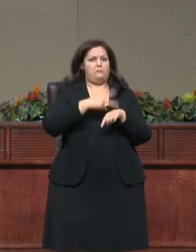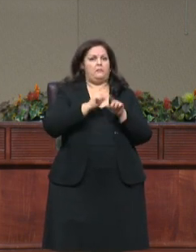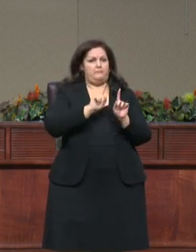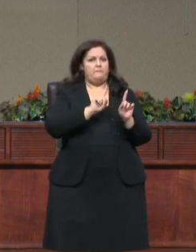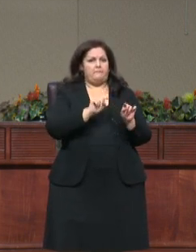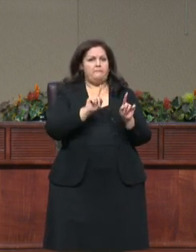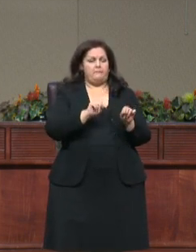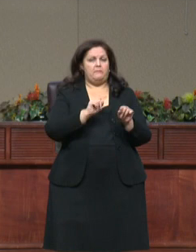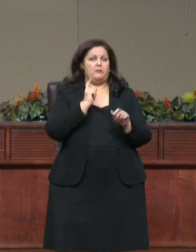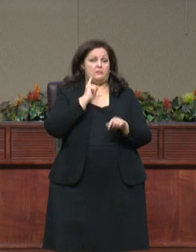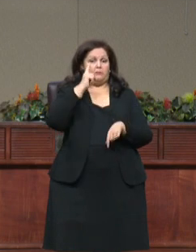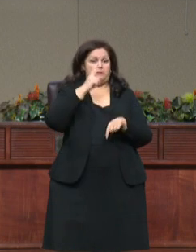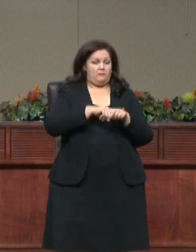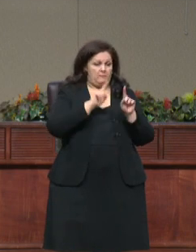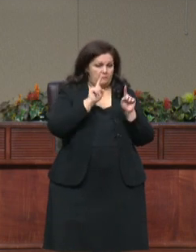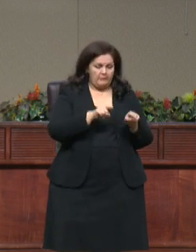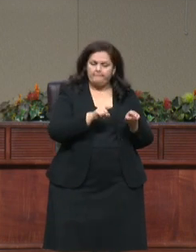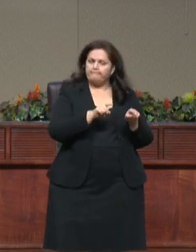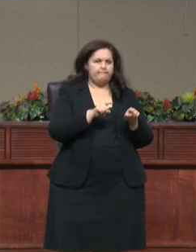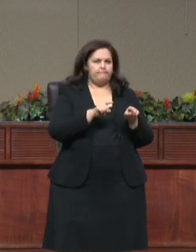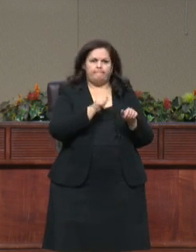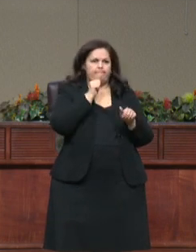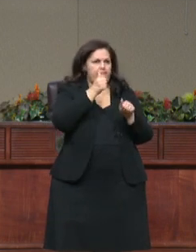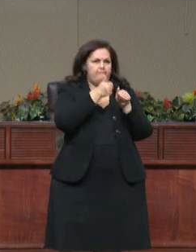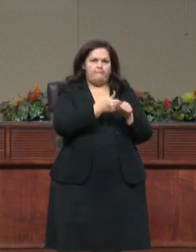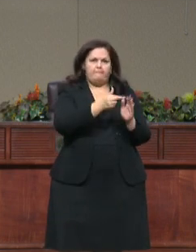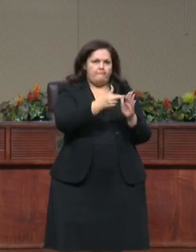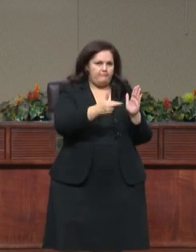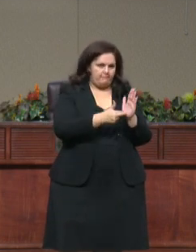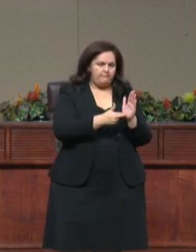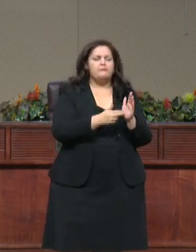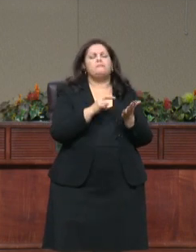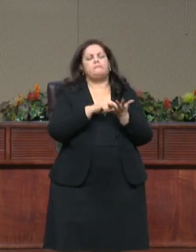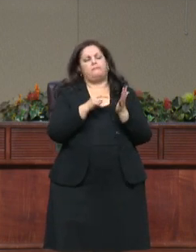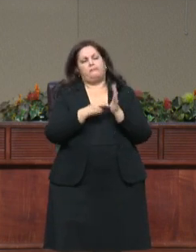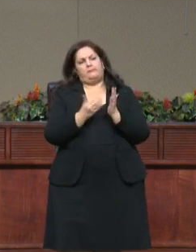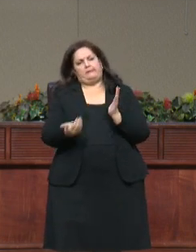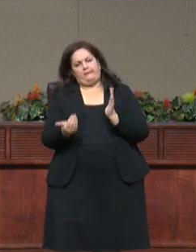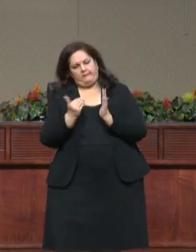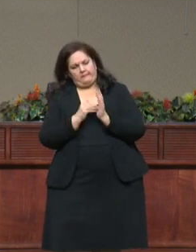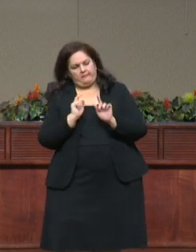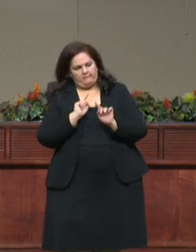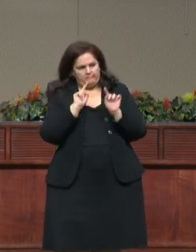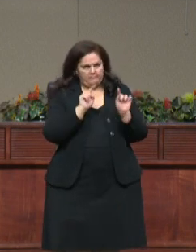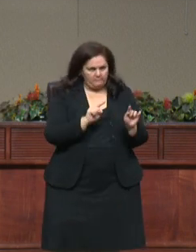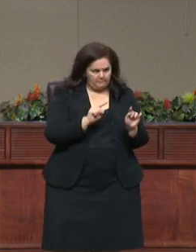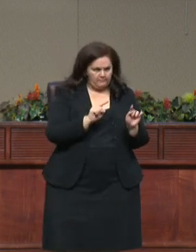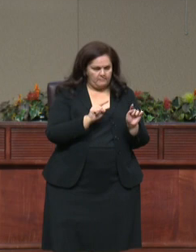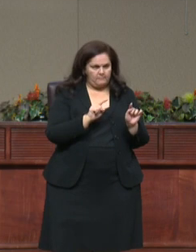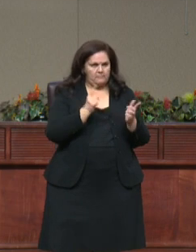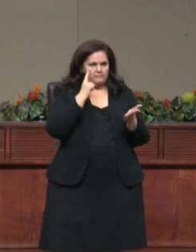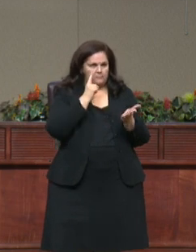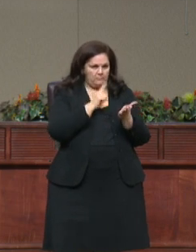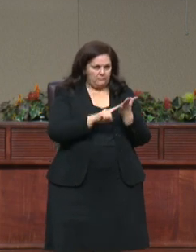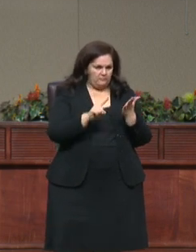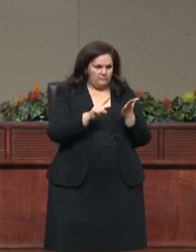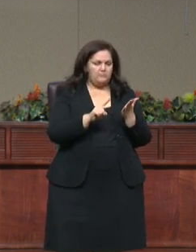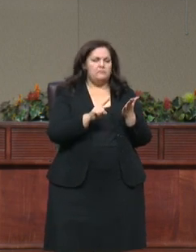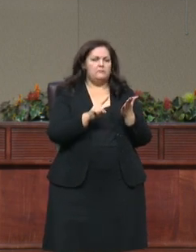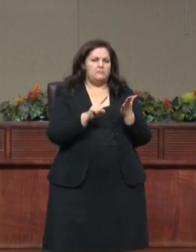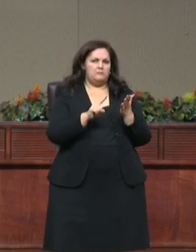that initially when they went, they were not in compliance and they went back, and I think we have